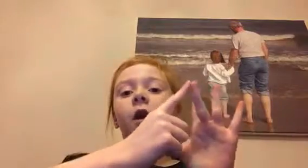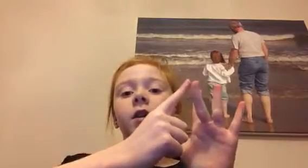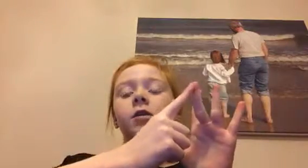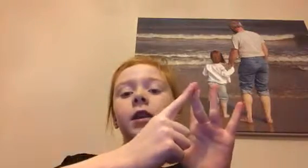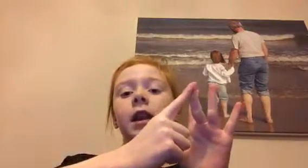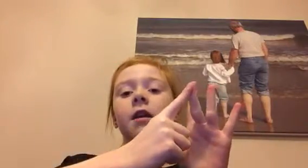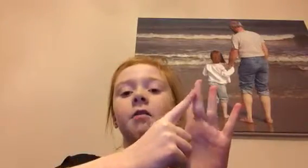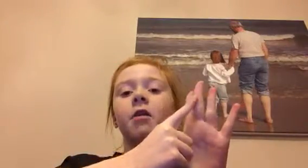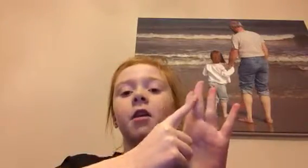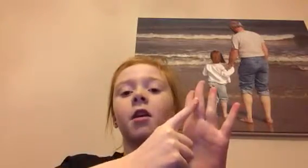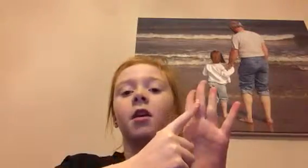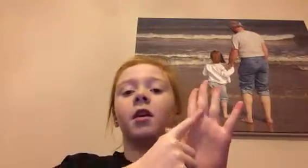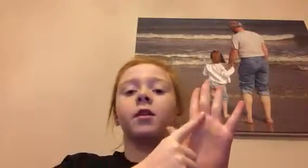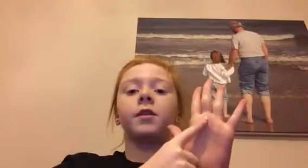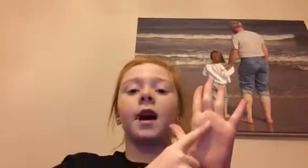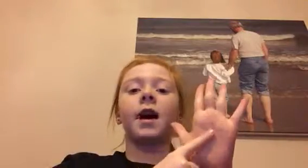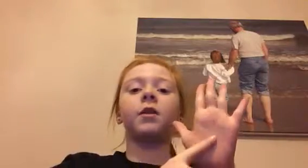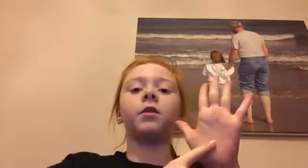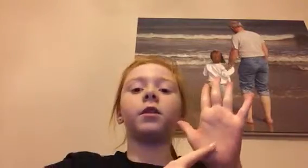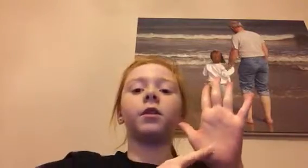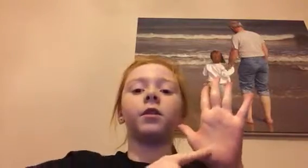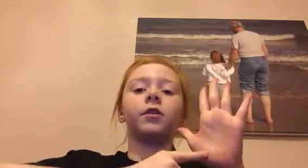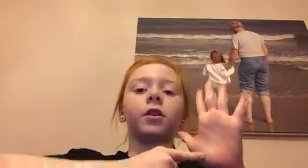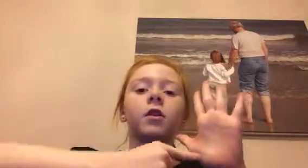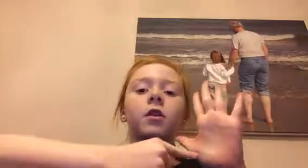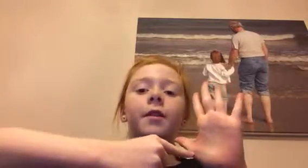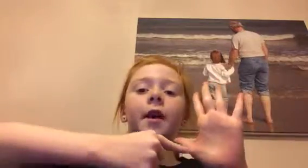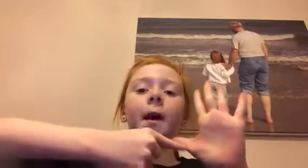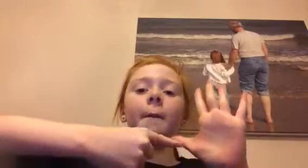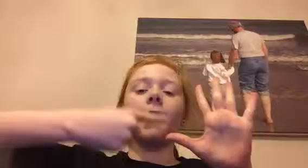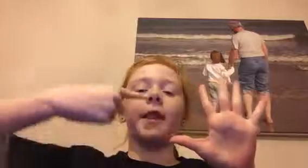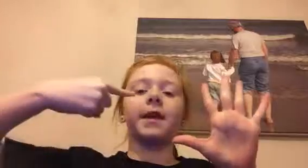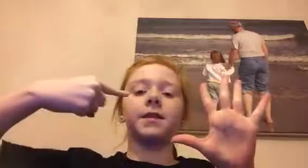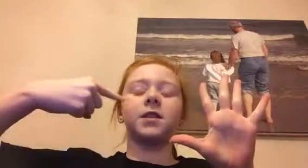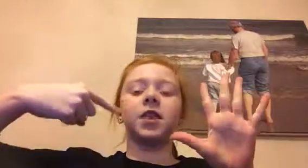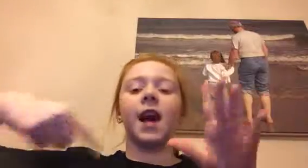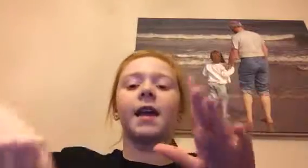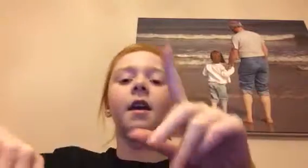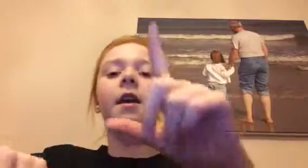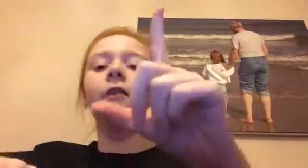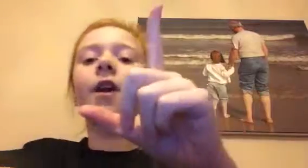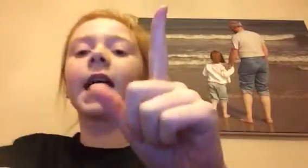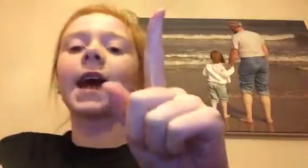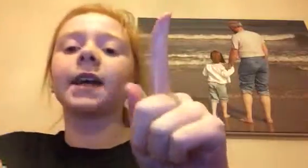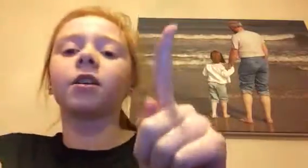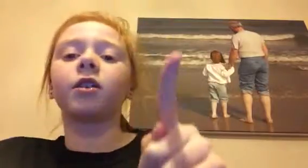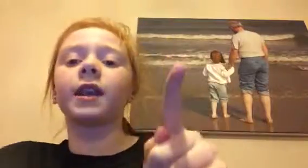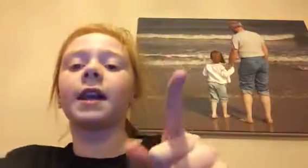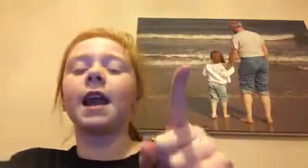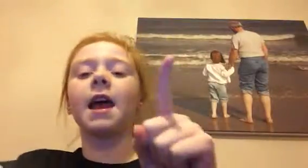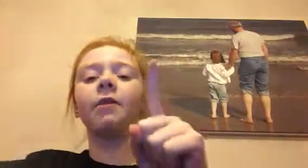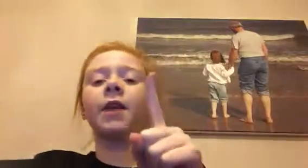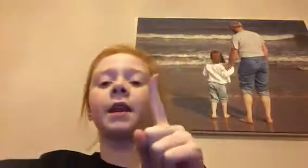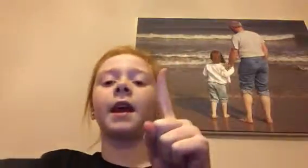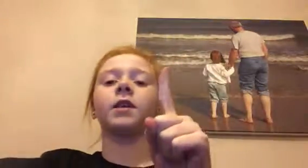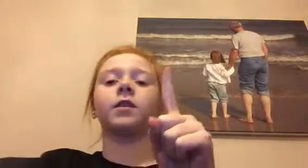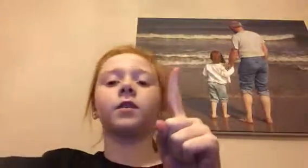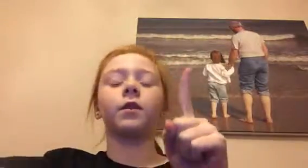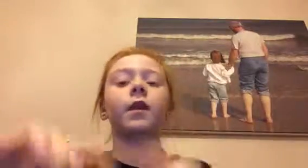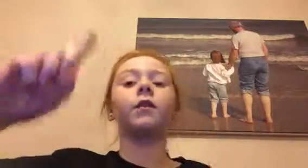eyes on your left down to your thumb that's j okay you're going to get your left index index like